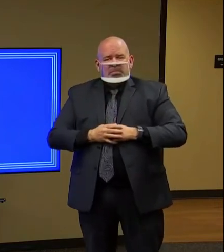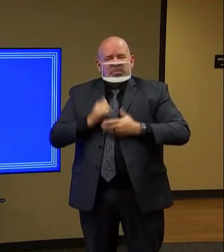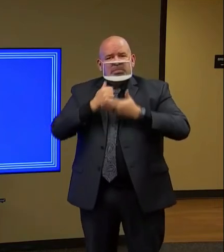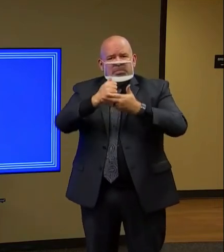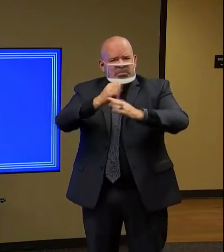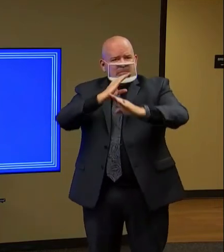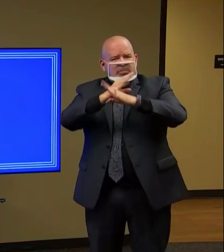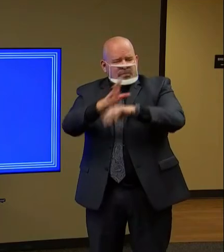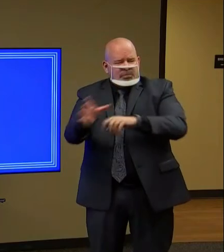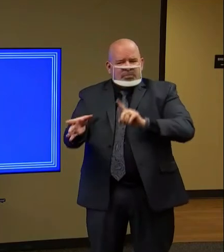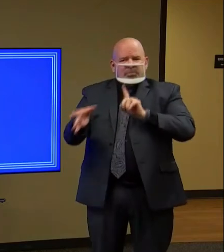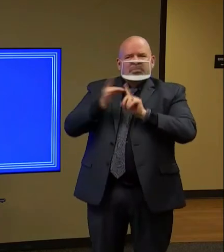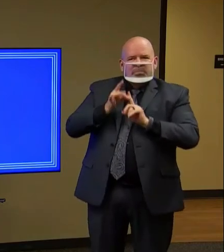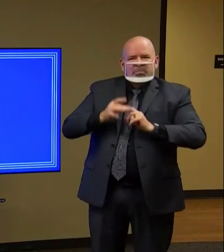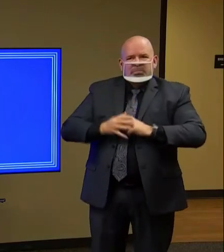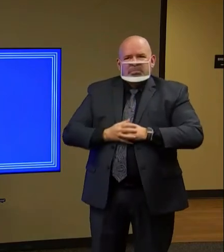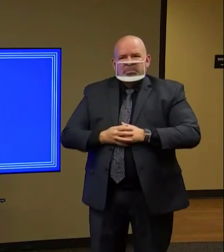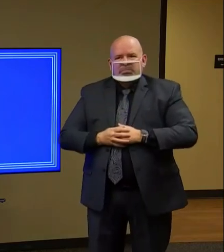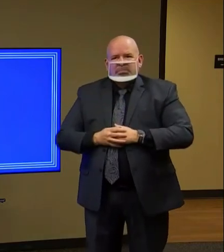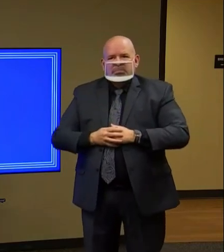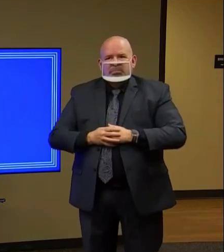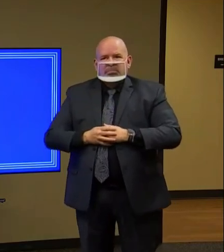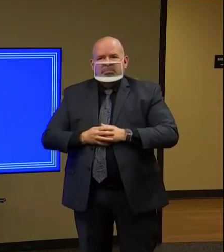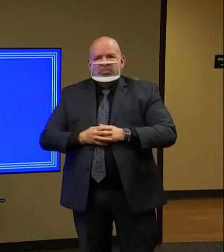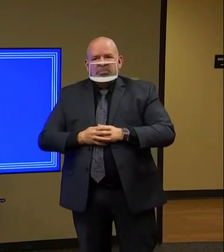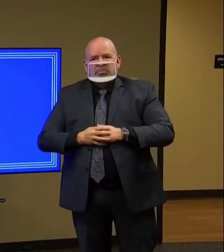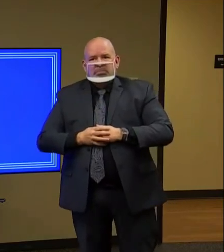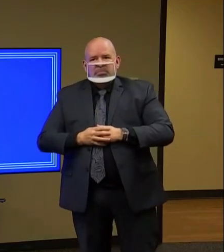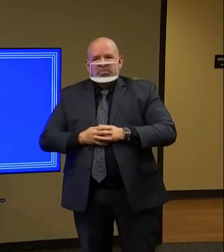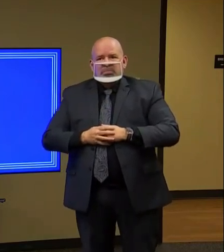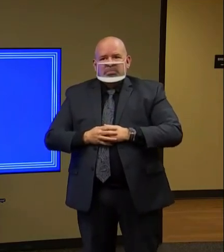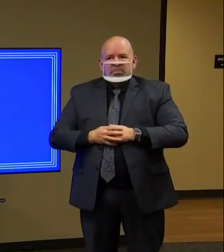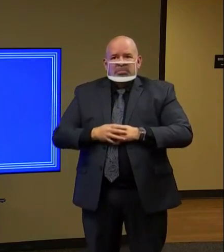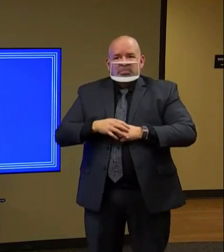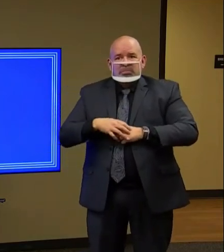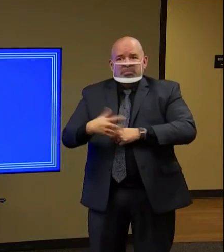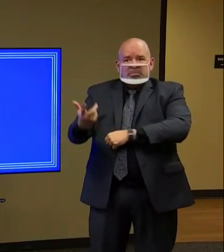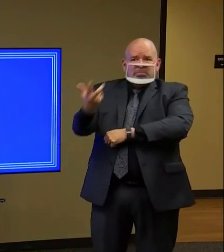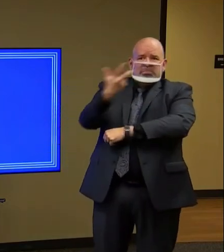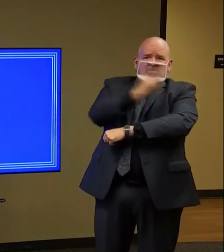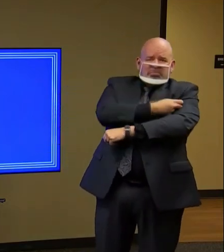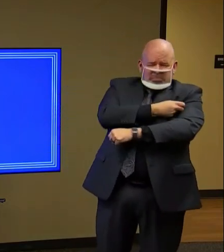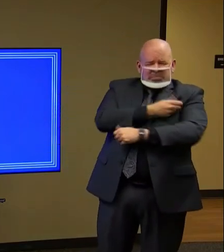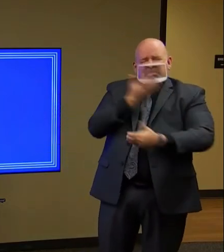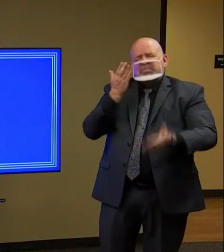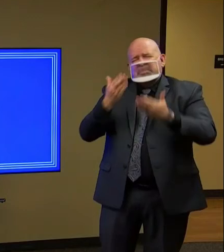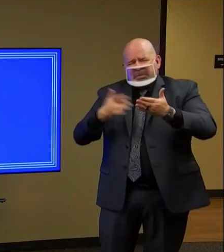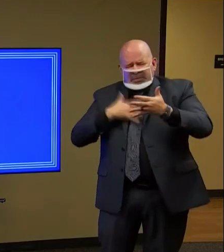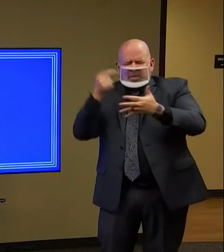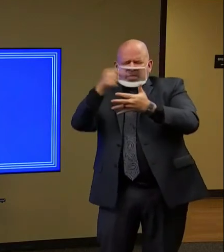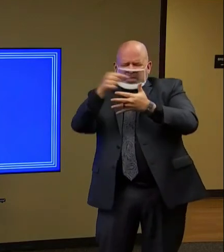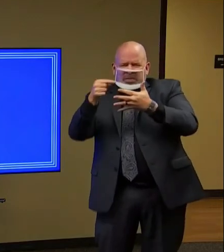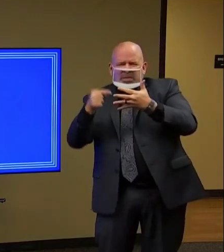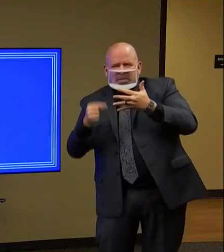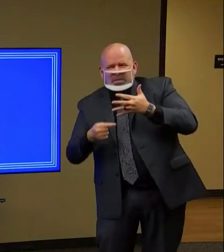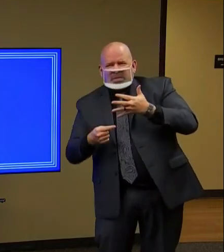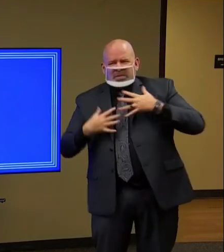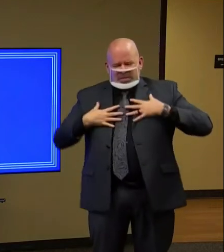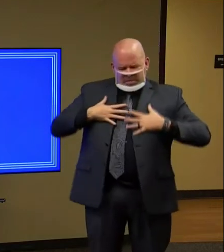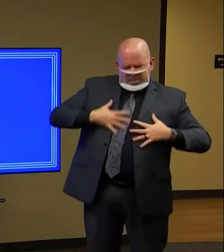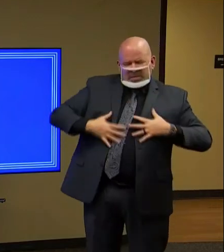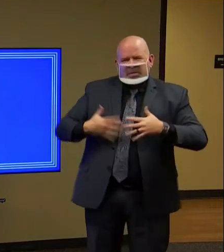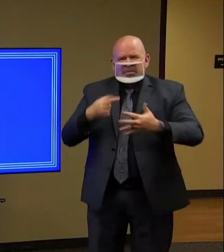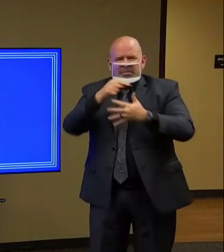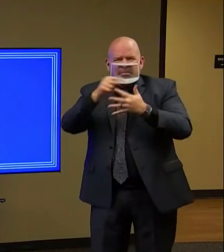the side effects of the vaccine are very small. It's essentially people who had a pre-existing,